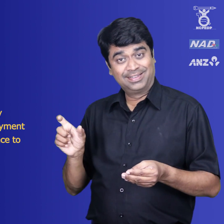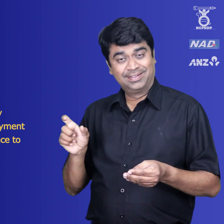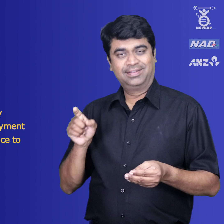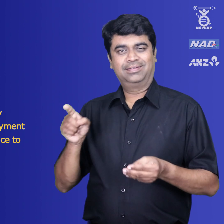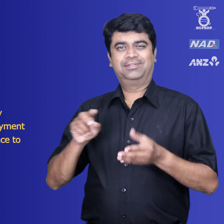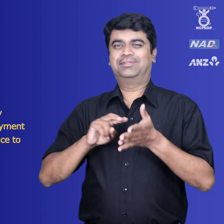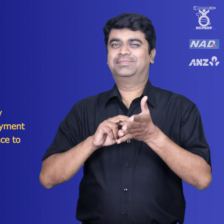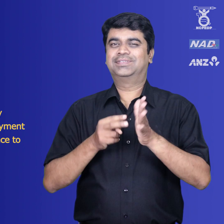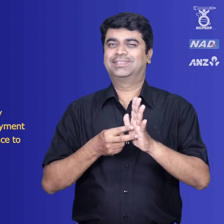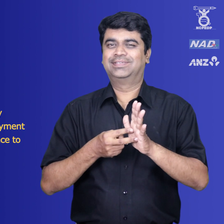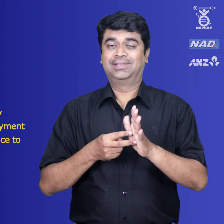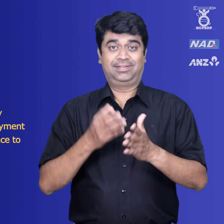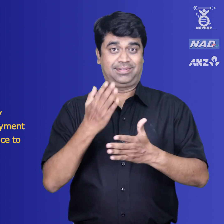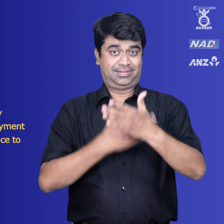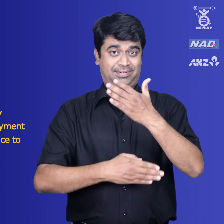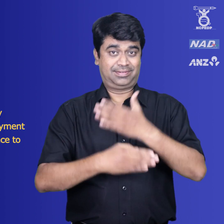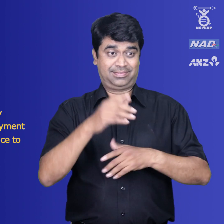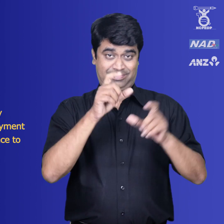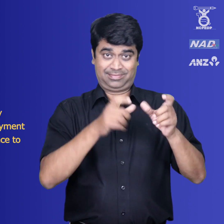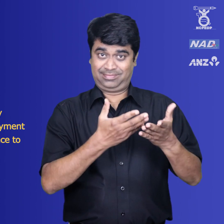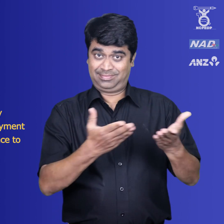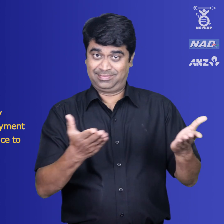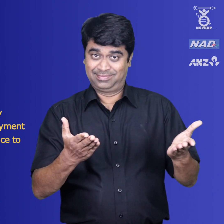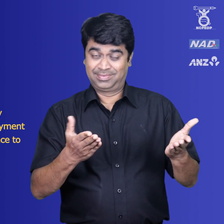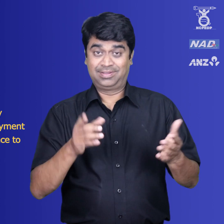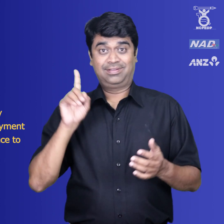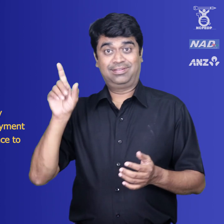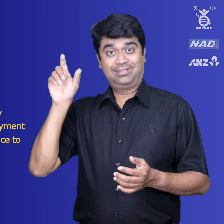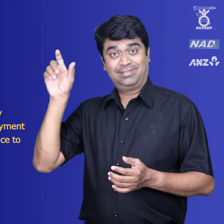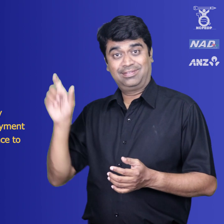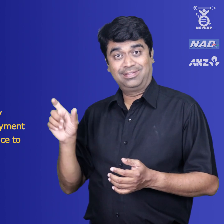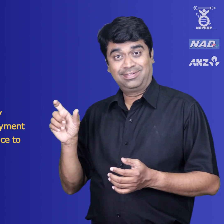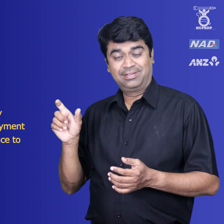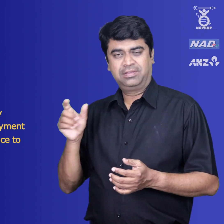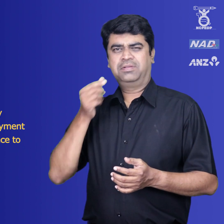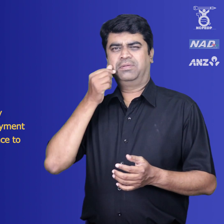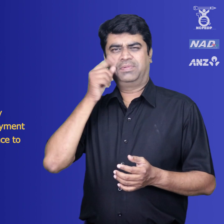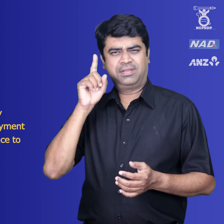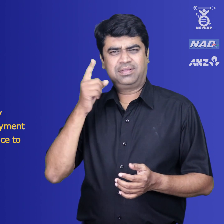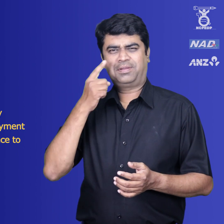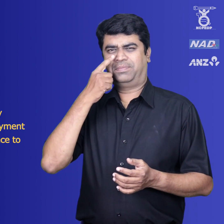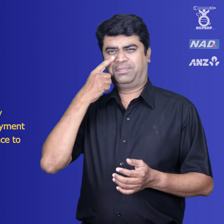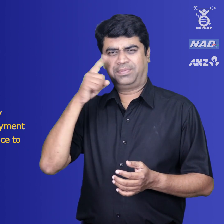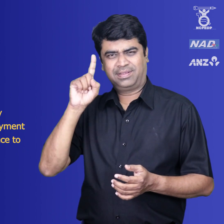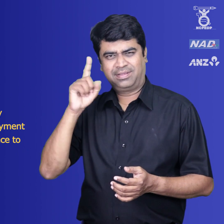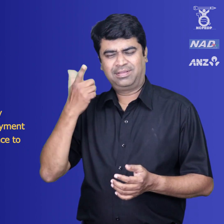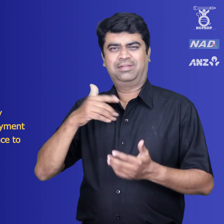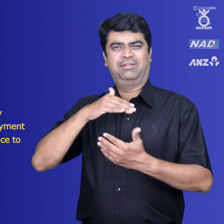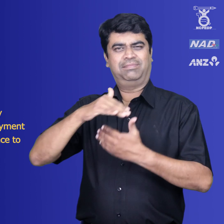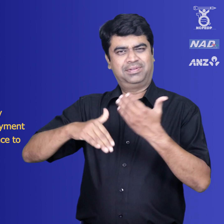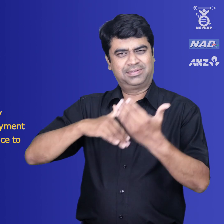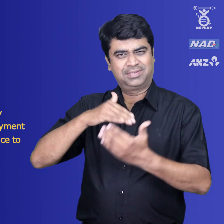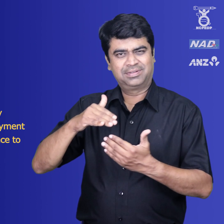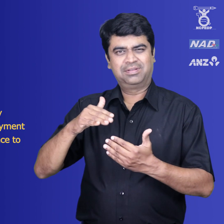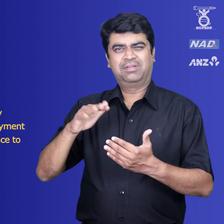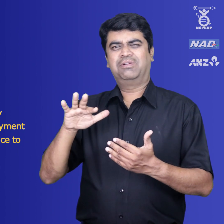Caregiver means any person, including parents and other family members, who with or